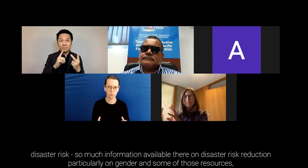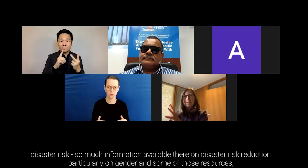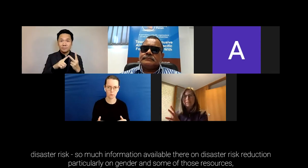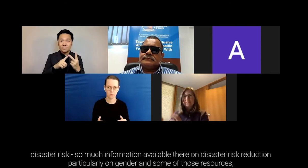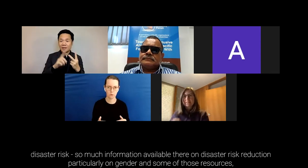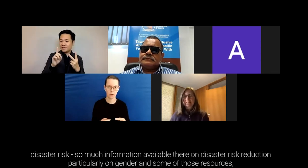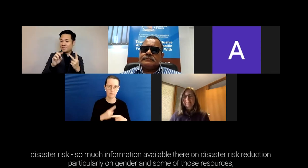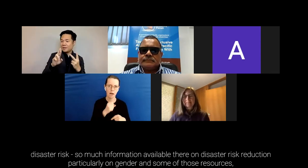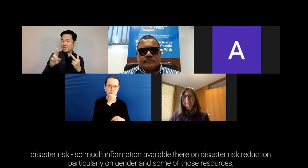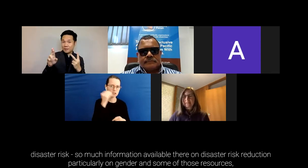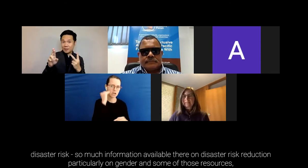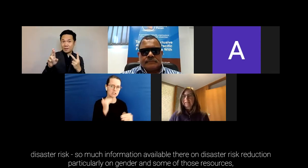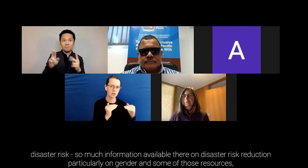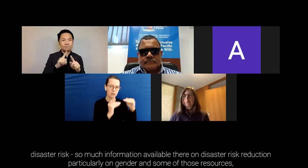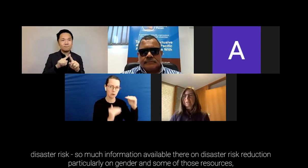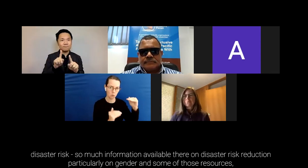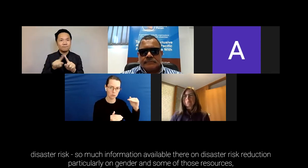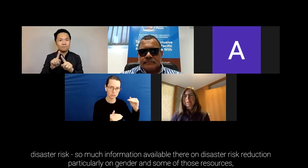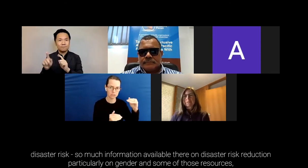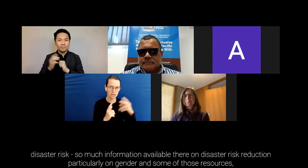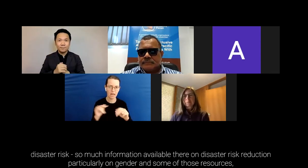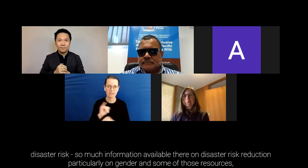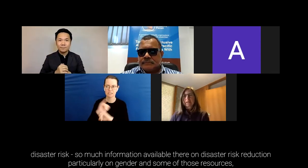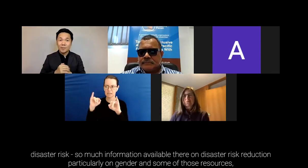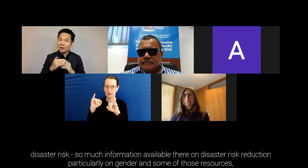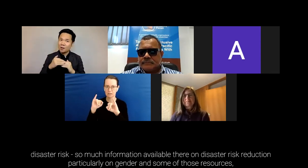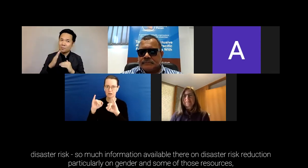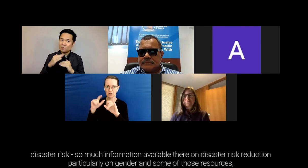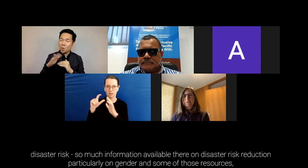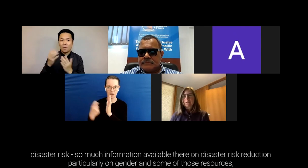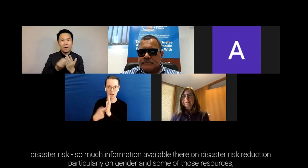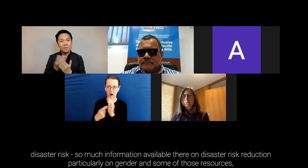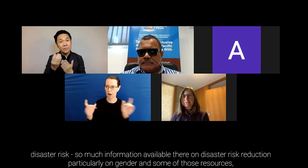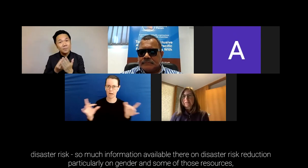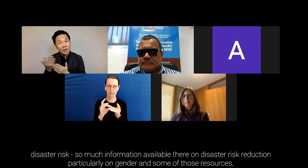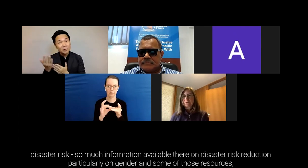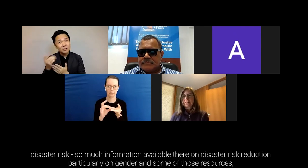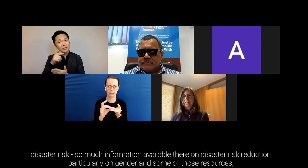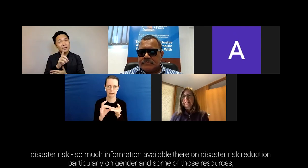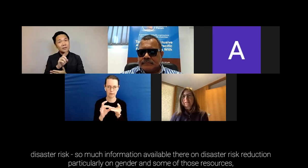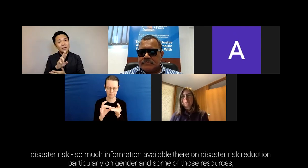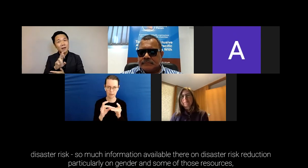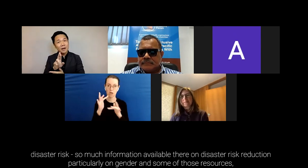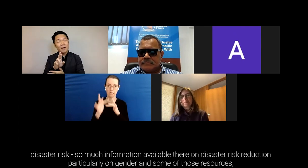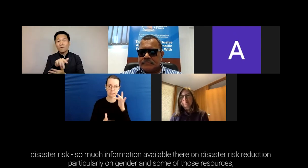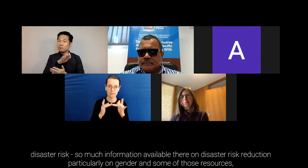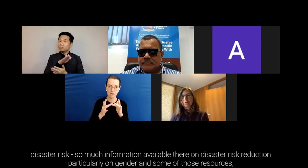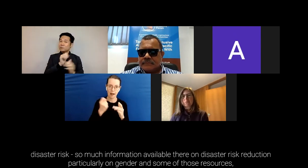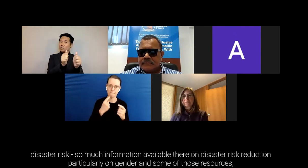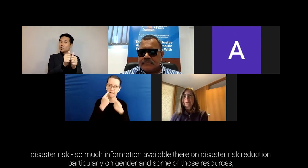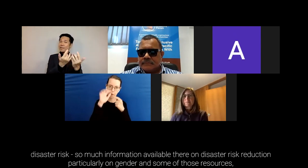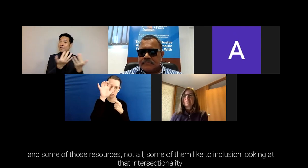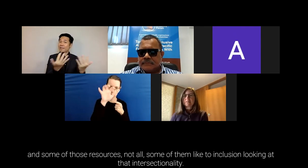risk reduction sector. So much information available there on disaster risk reduction, particularly for gender, and some of